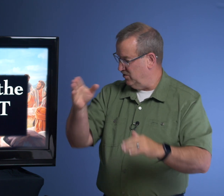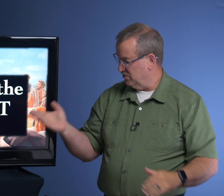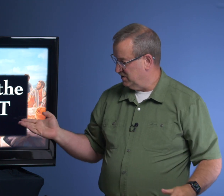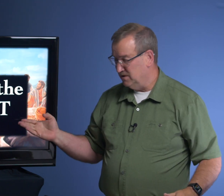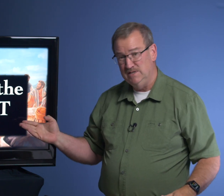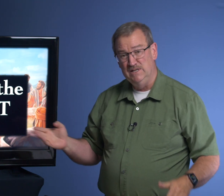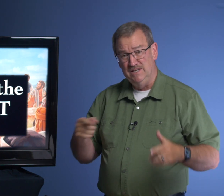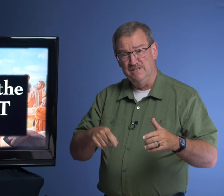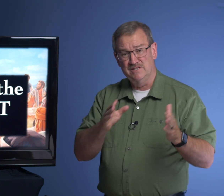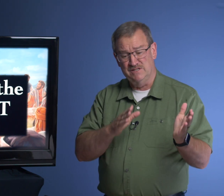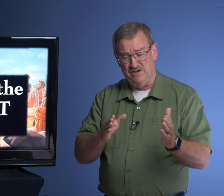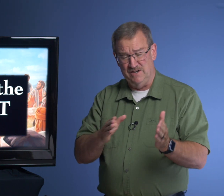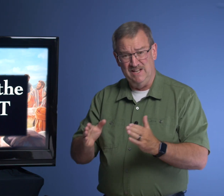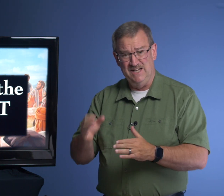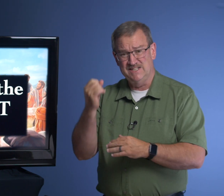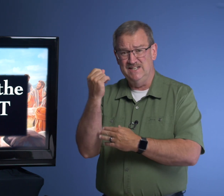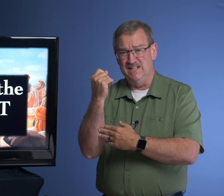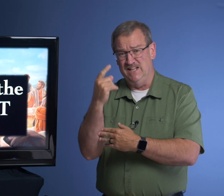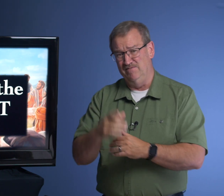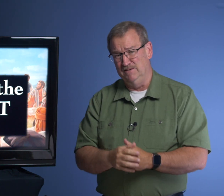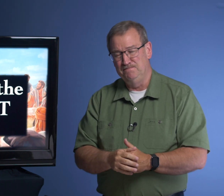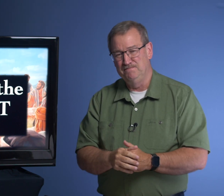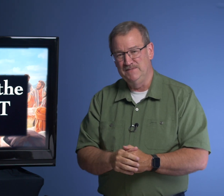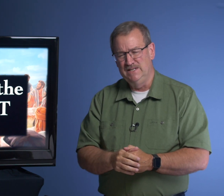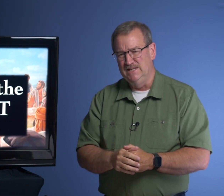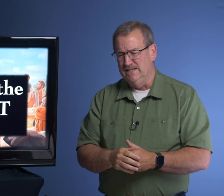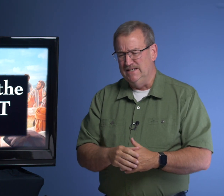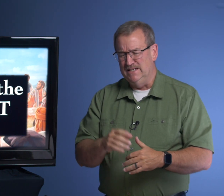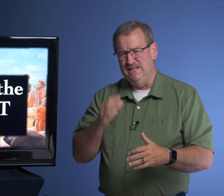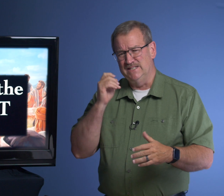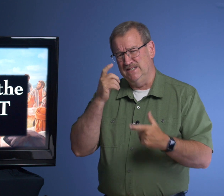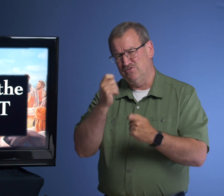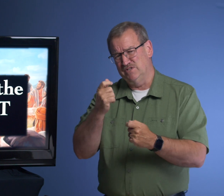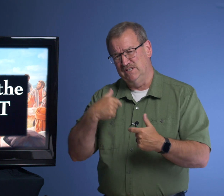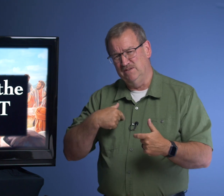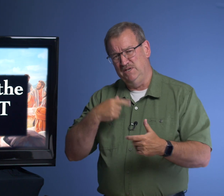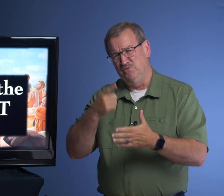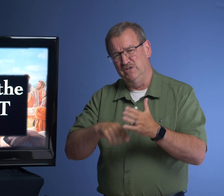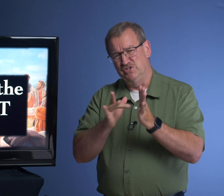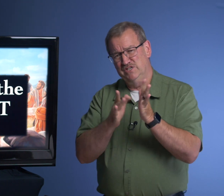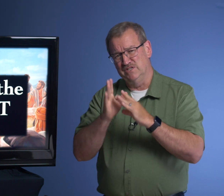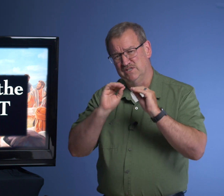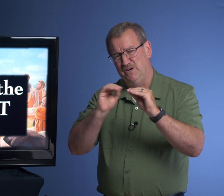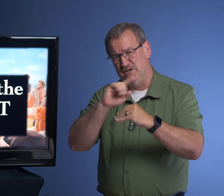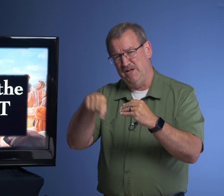Mount. This is our lesson 11. It's interesting to me what Jesus taught